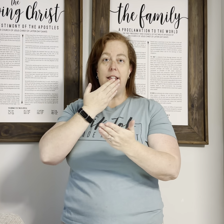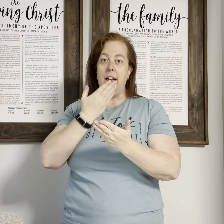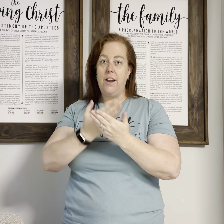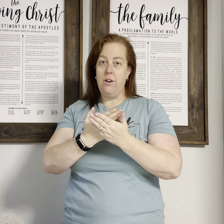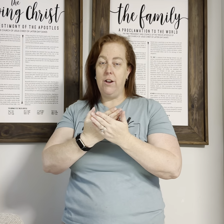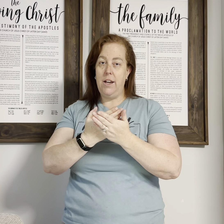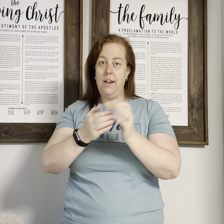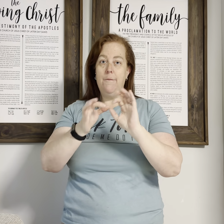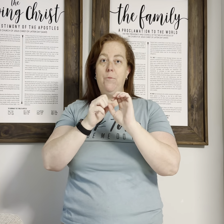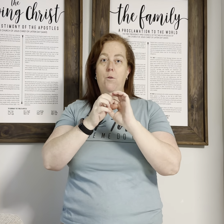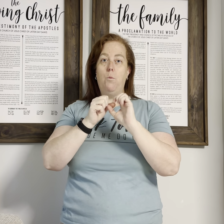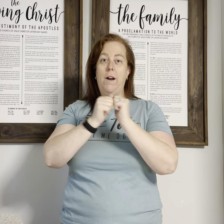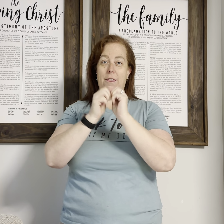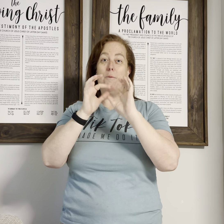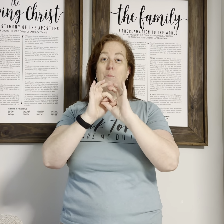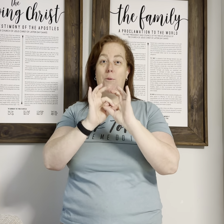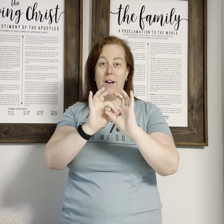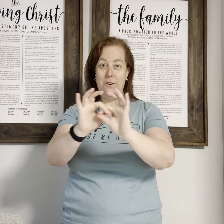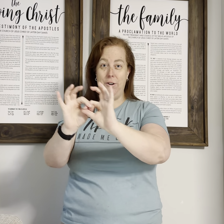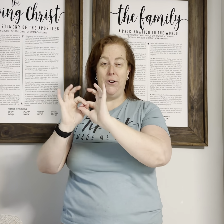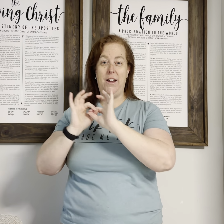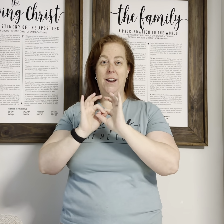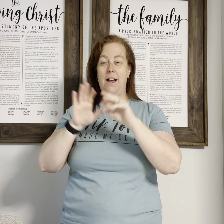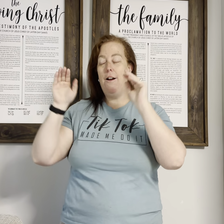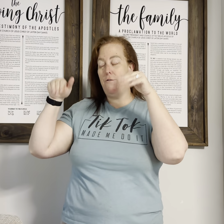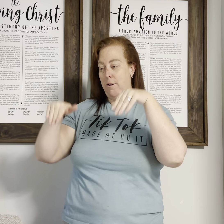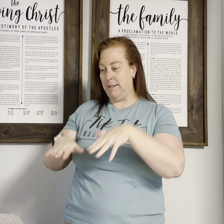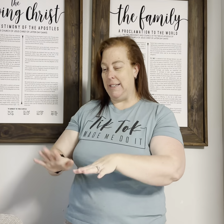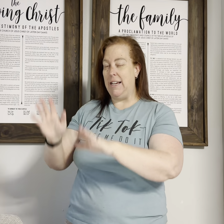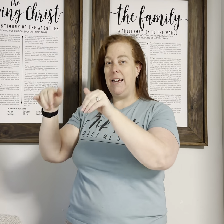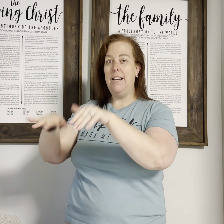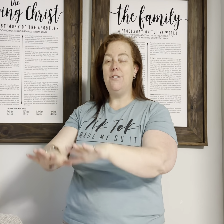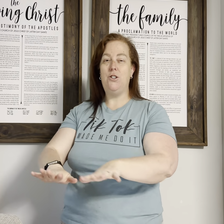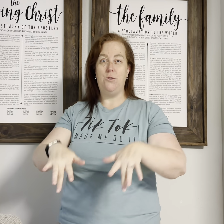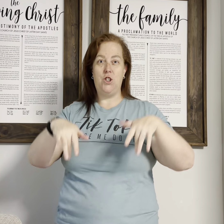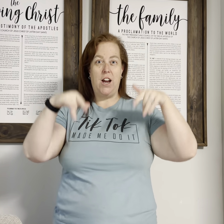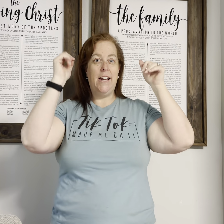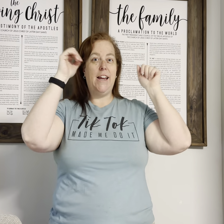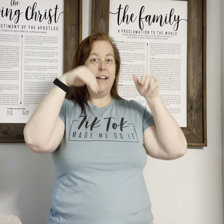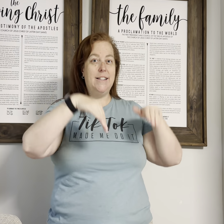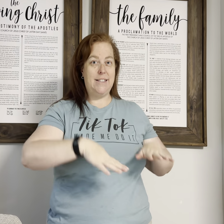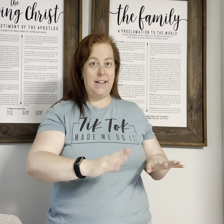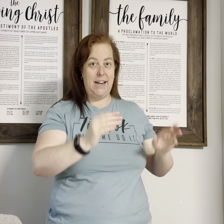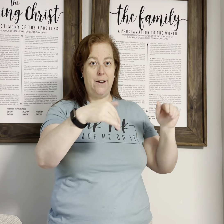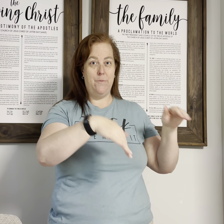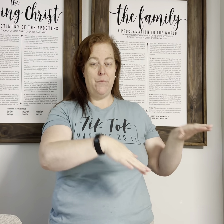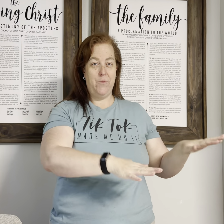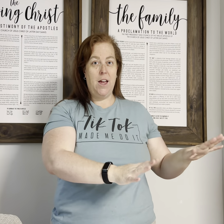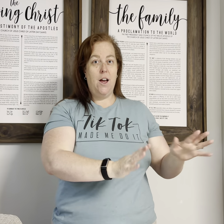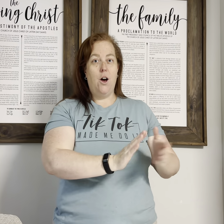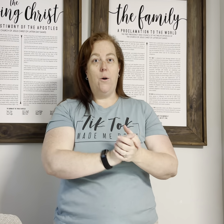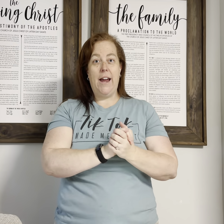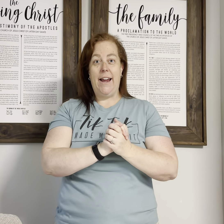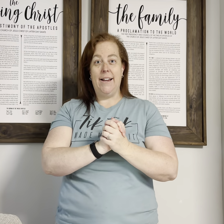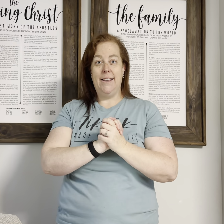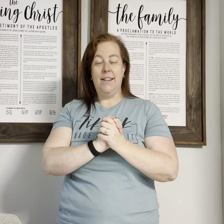thy good with brotherhood from sea to shining sea. Okay, let's